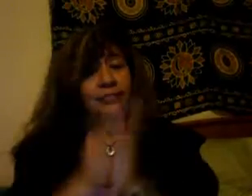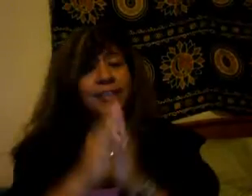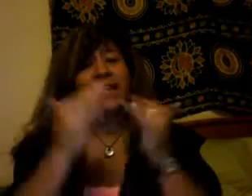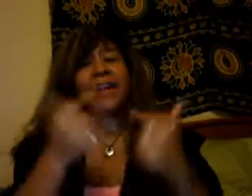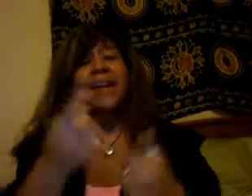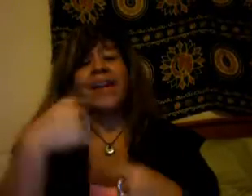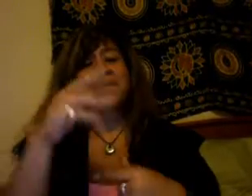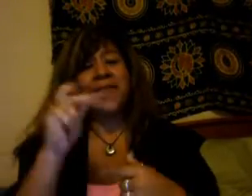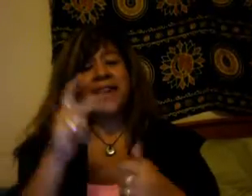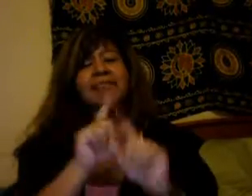I can't